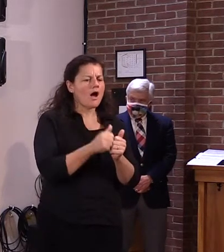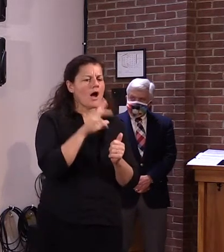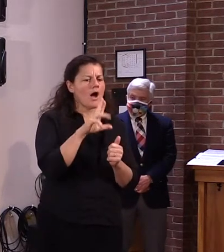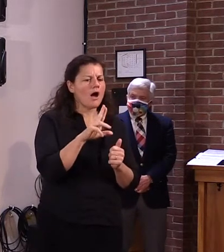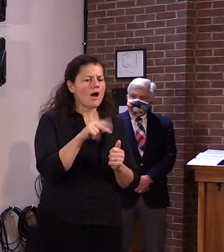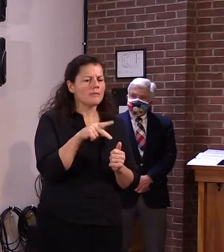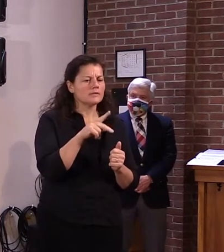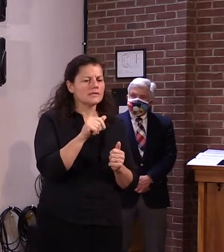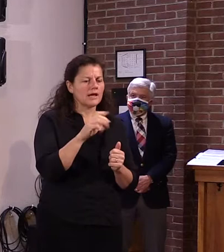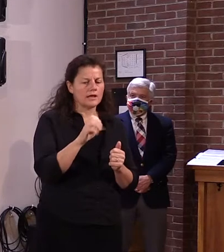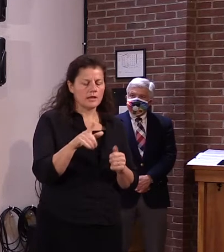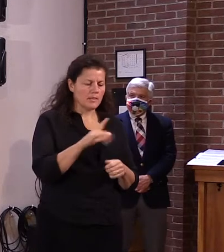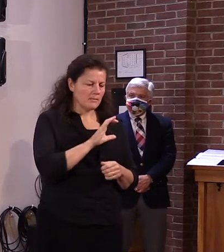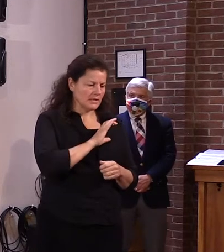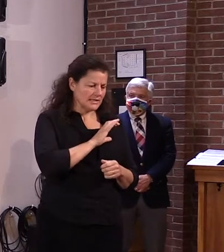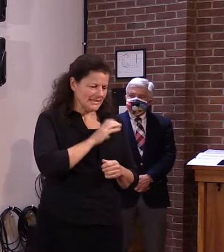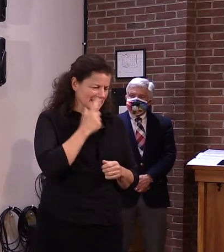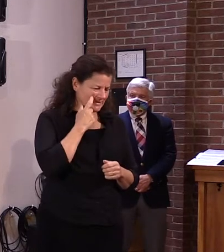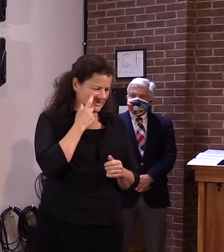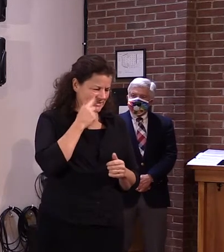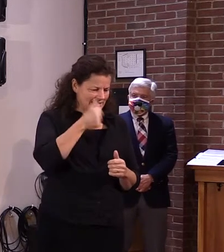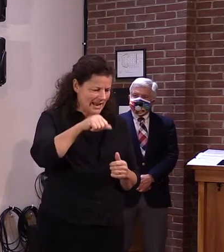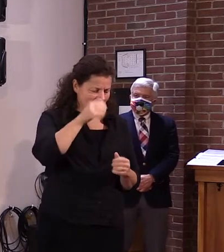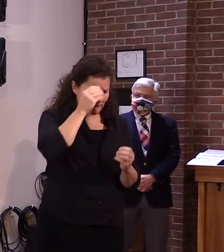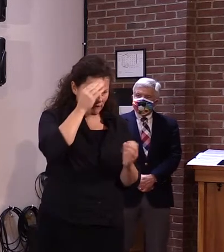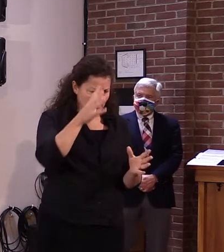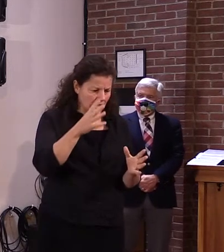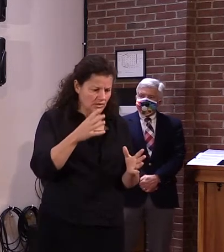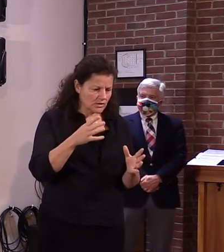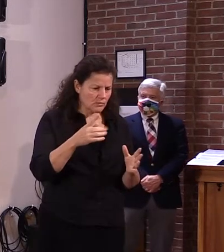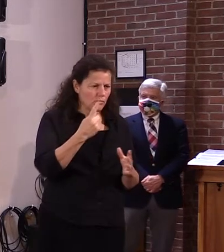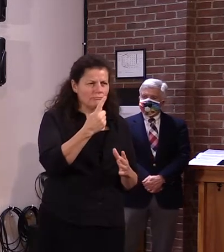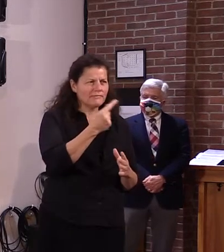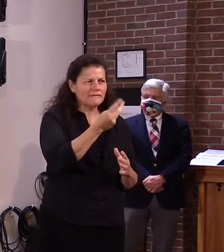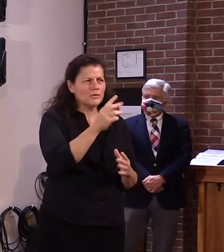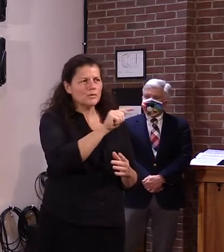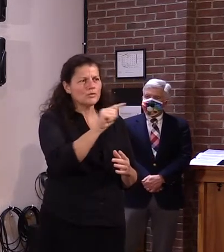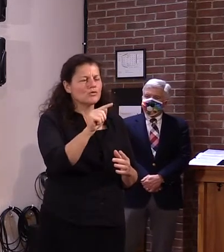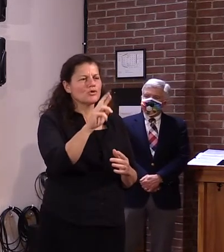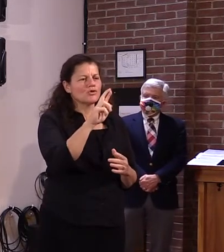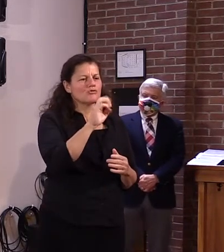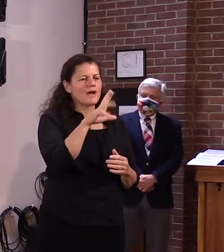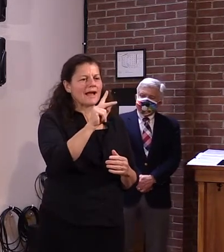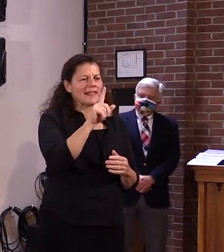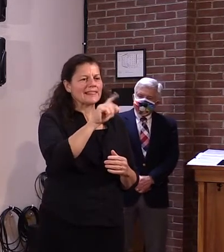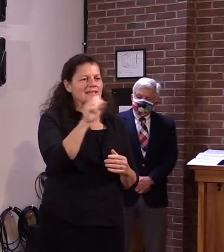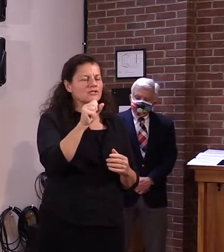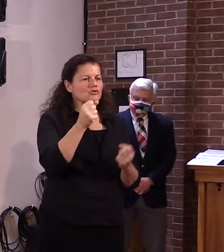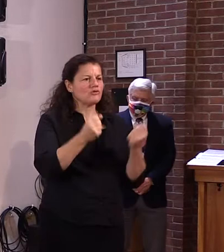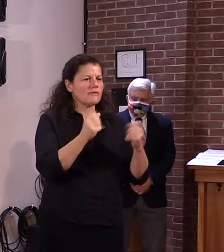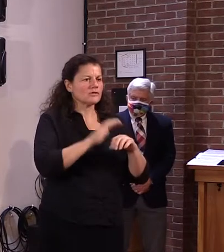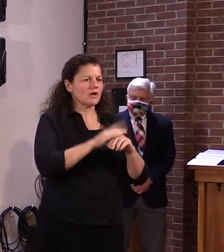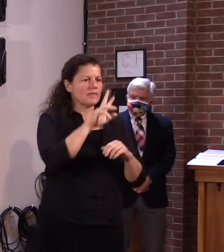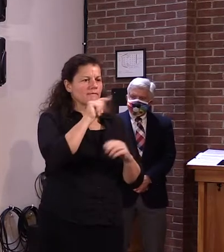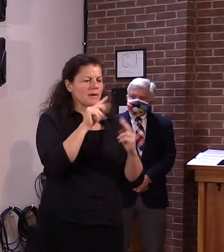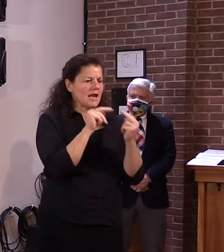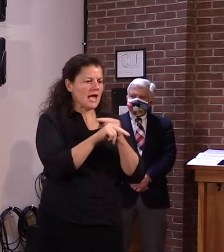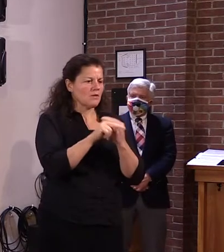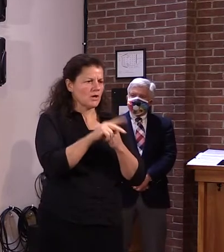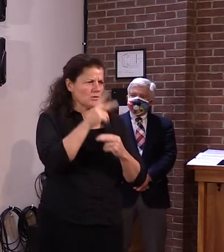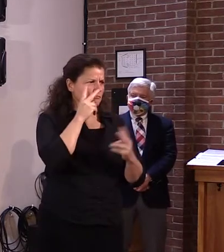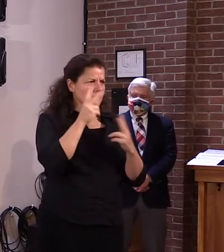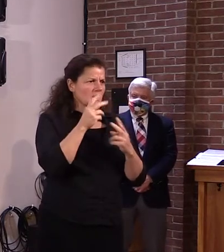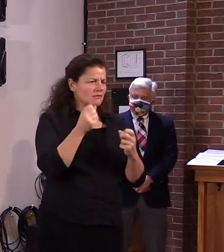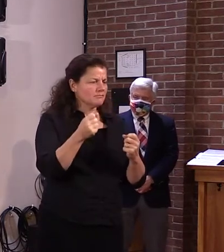a couple of public traffic tickets issued to some reckless teen drivers on Vermont highways, which obviously we're seeing a